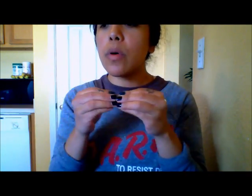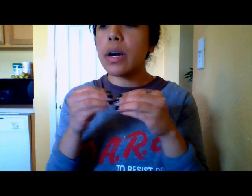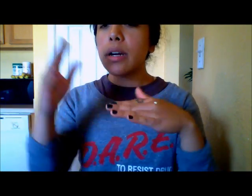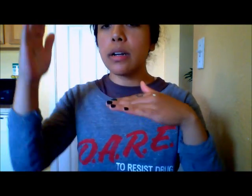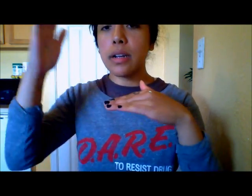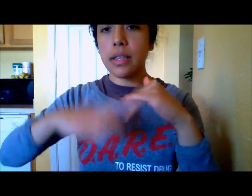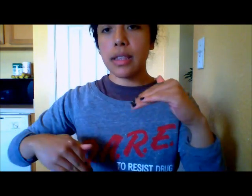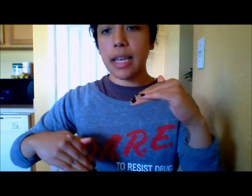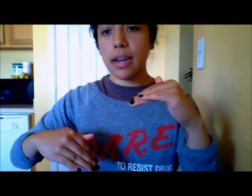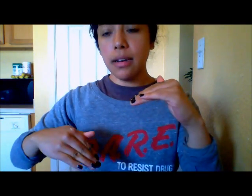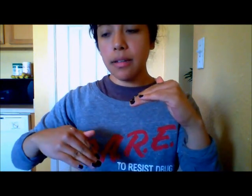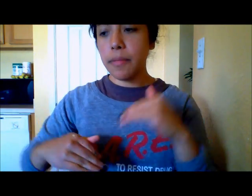more than,